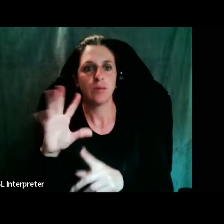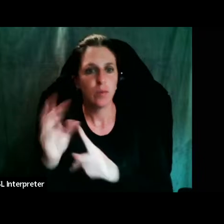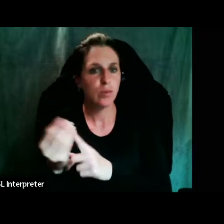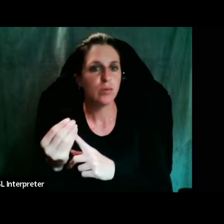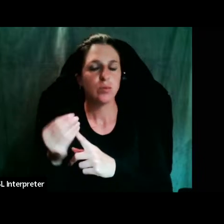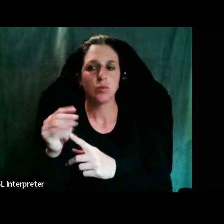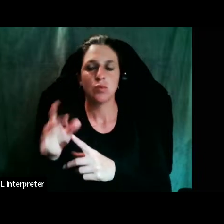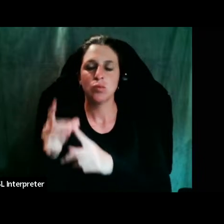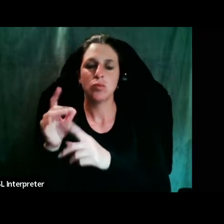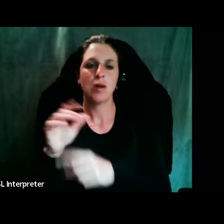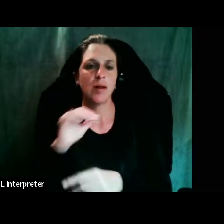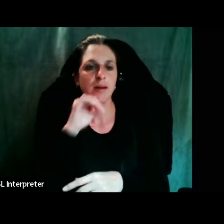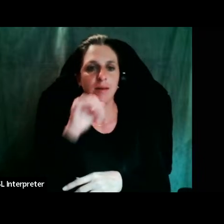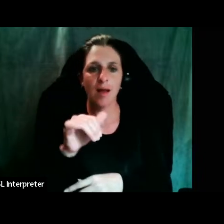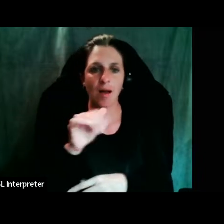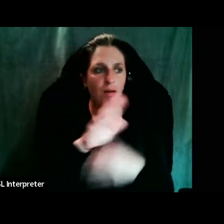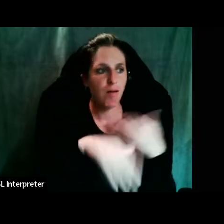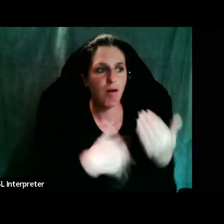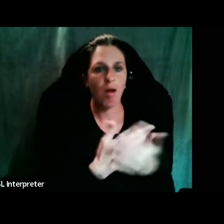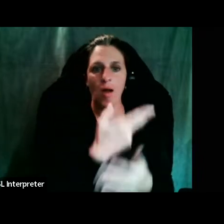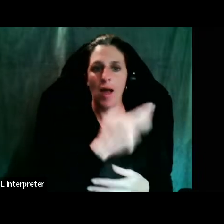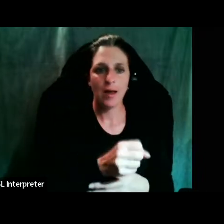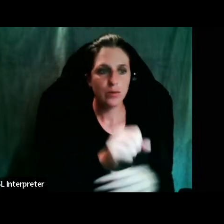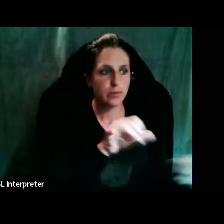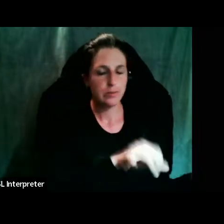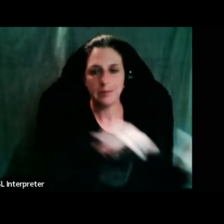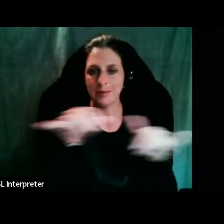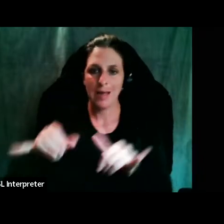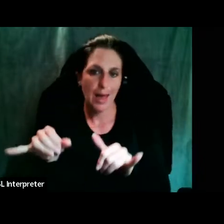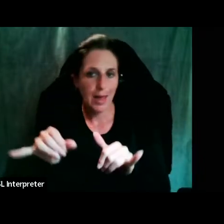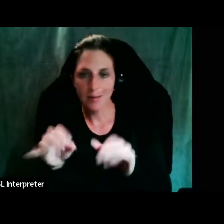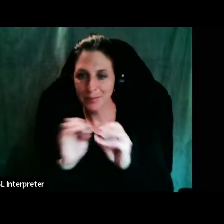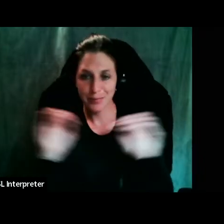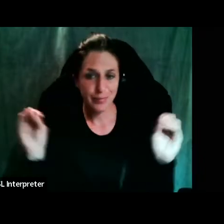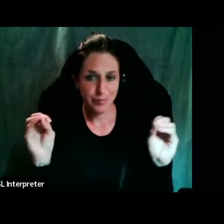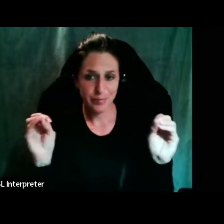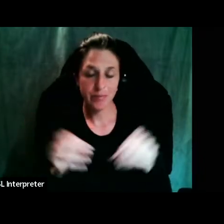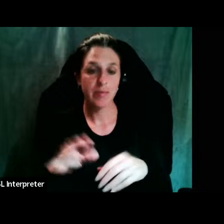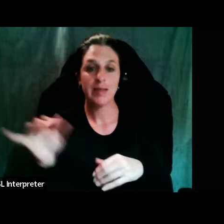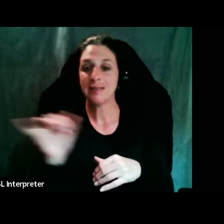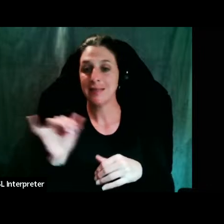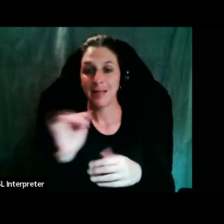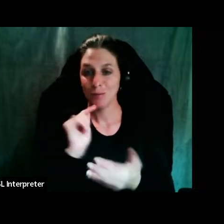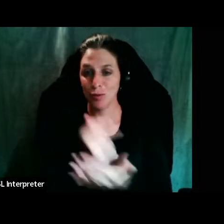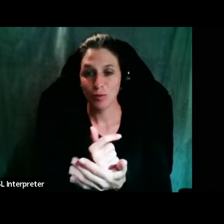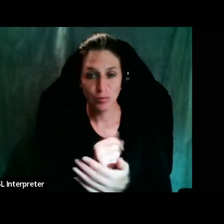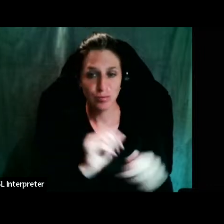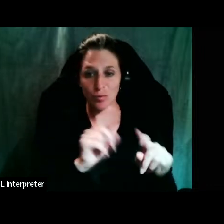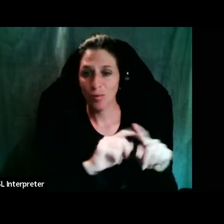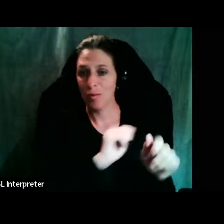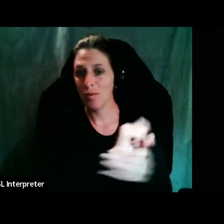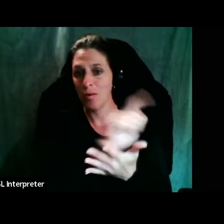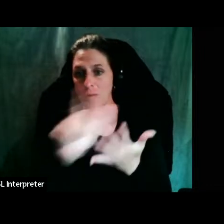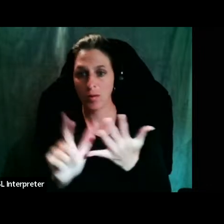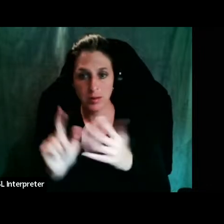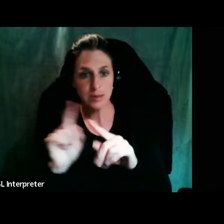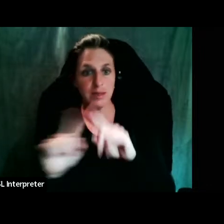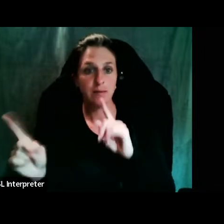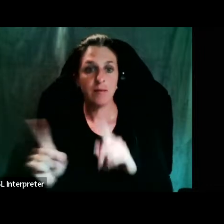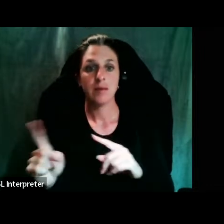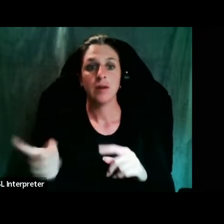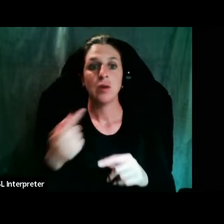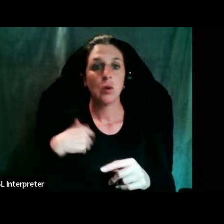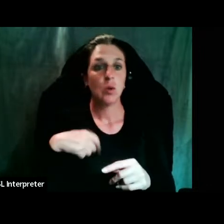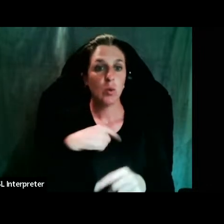is similar to the next in the way that they even hold graduation. So sitting next to Trustee Griffin at San Mateo, we were led out by the